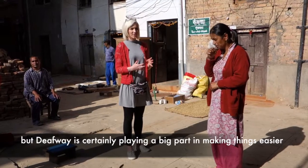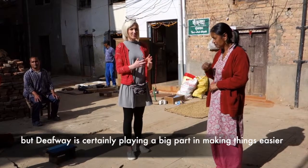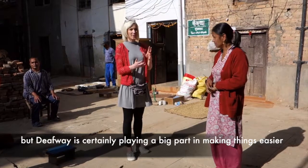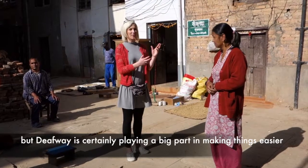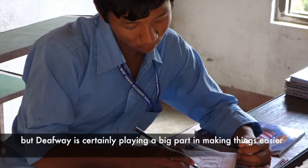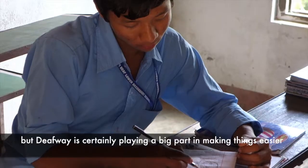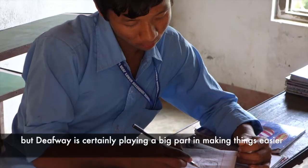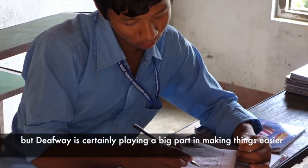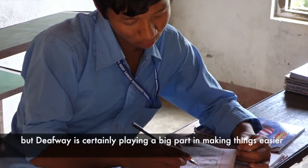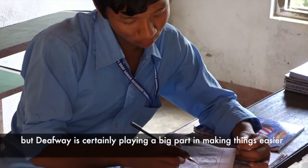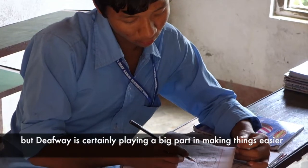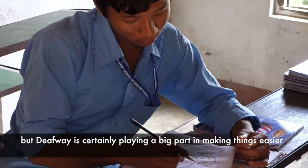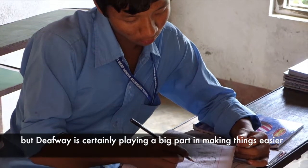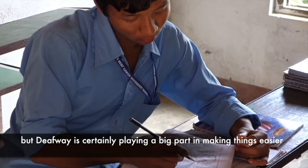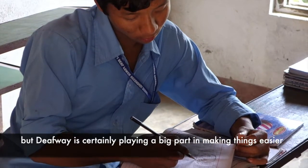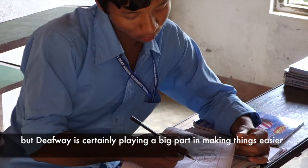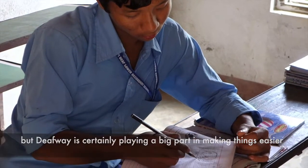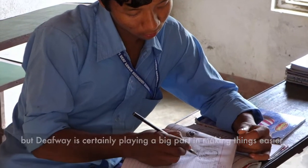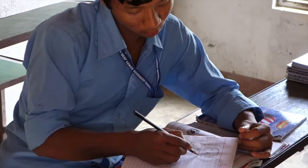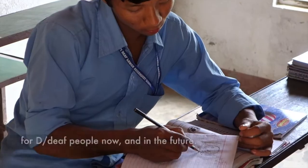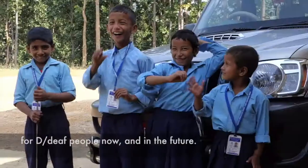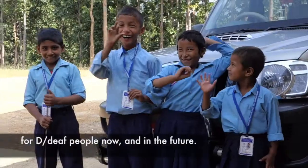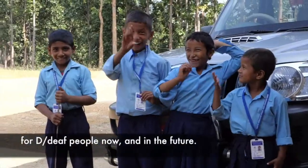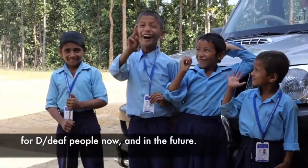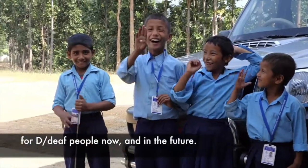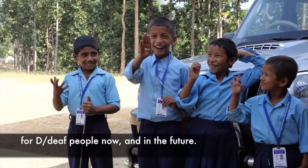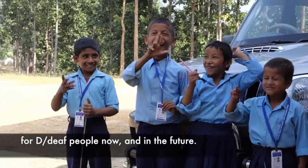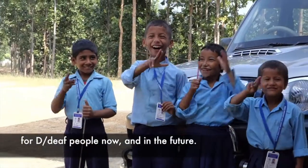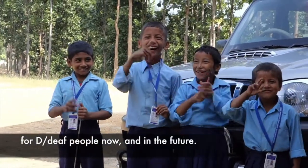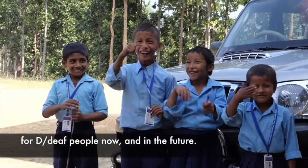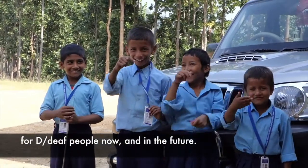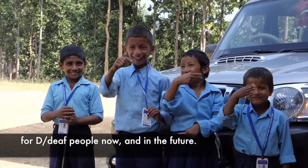big part in making things easier for deaf people now and in the future.